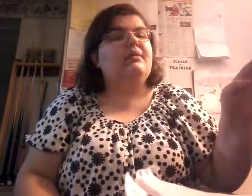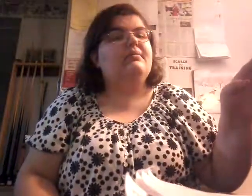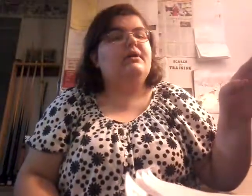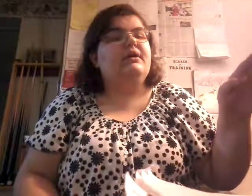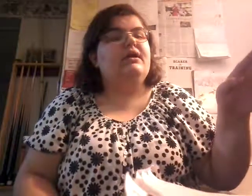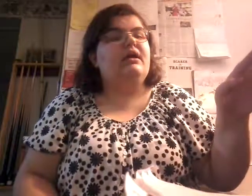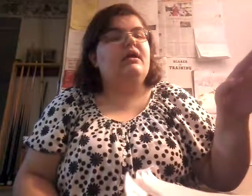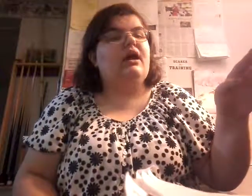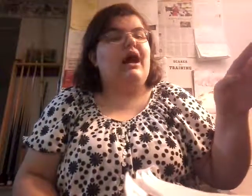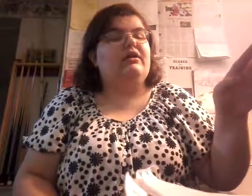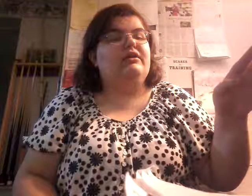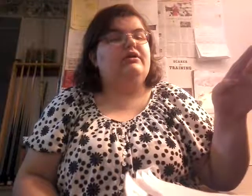No, I learned,